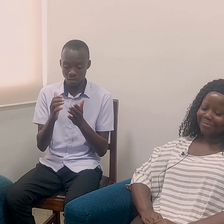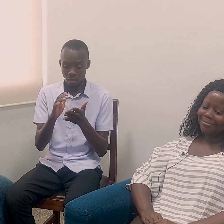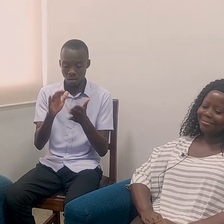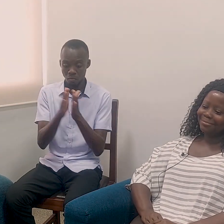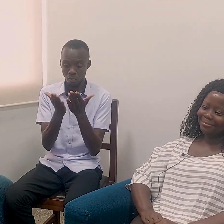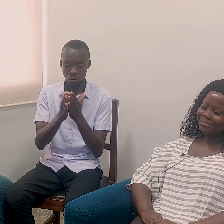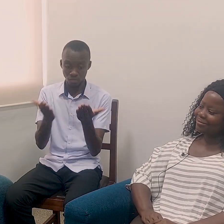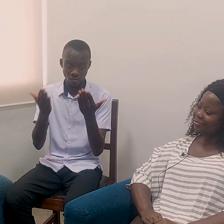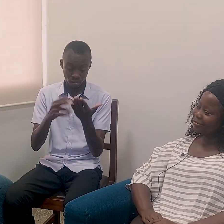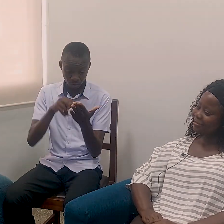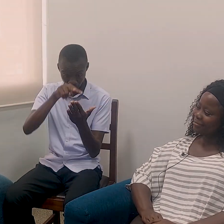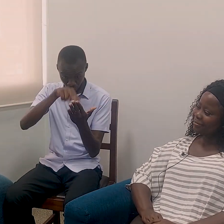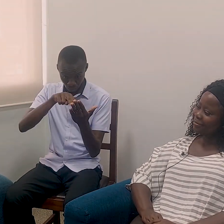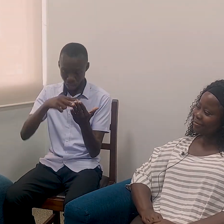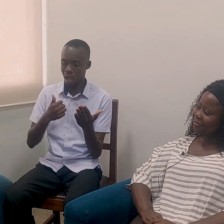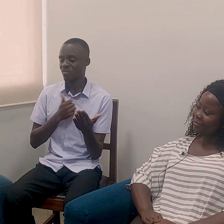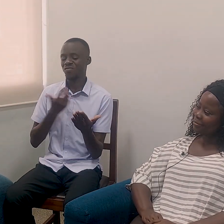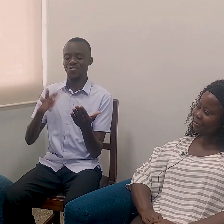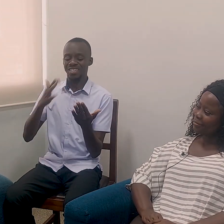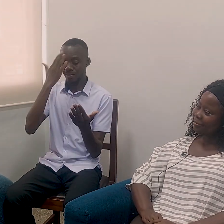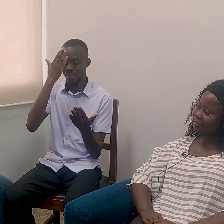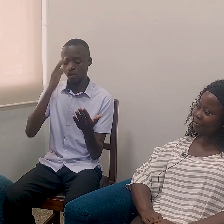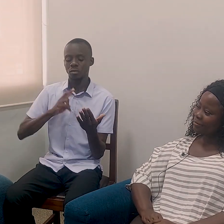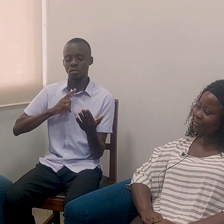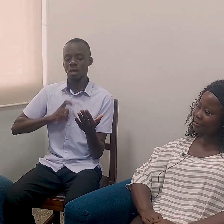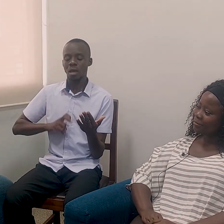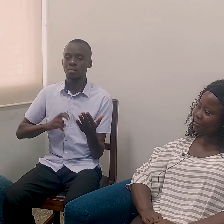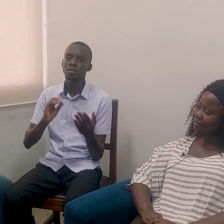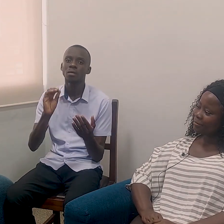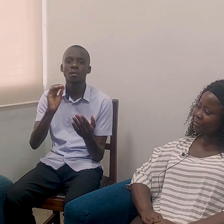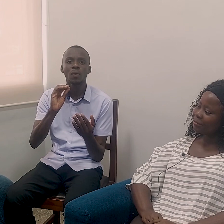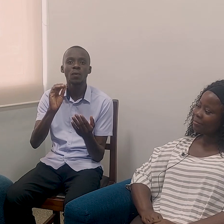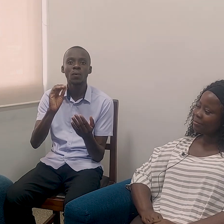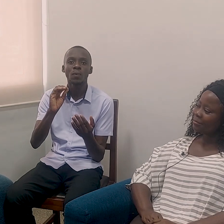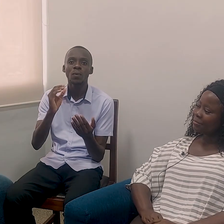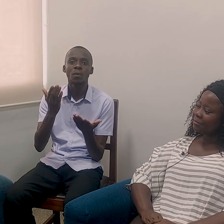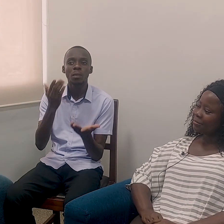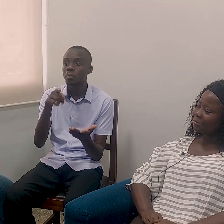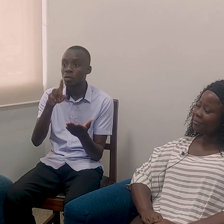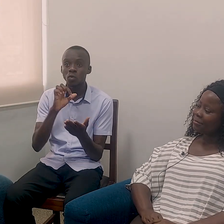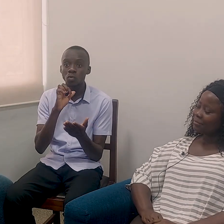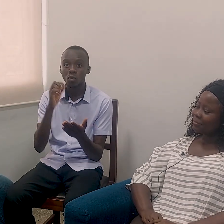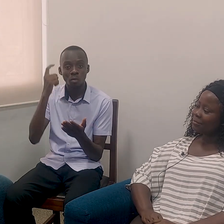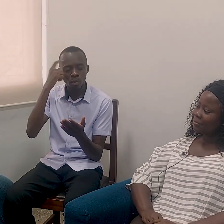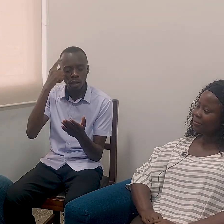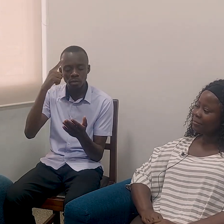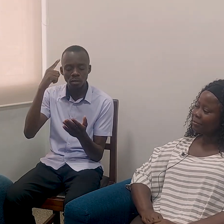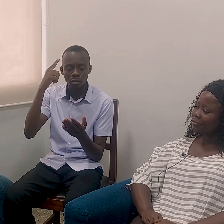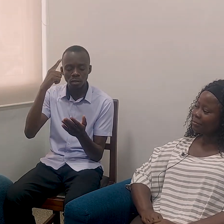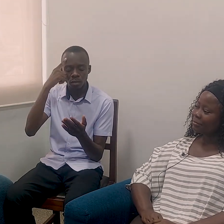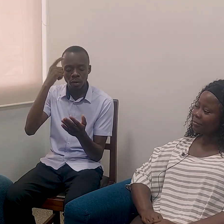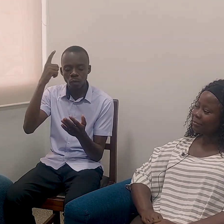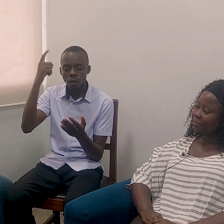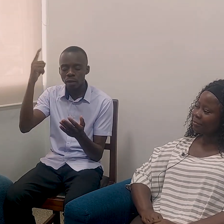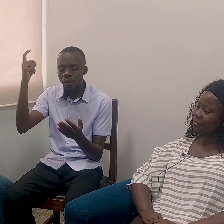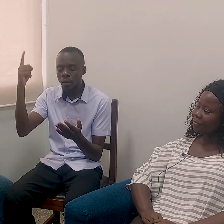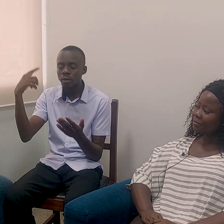well. Yes. Something as basic as lack of concentration, mind wandering,